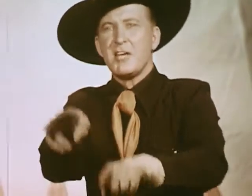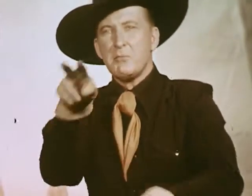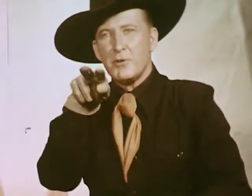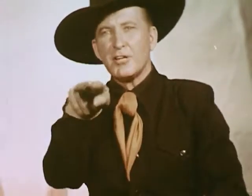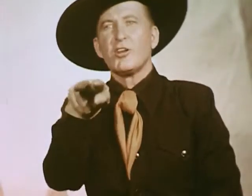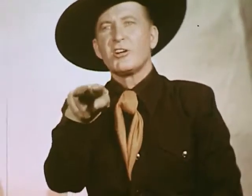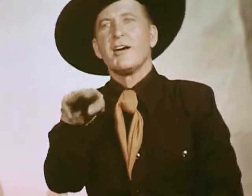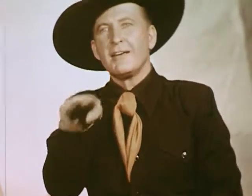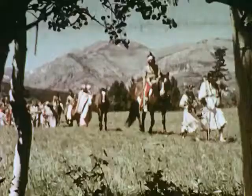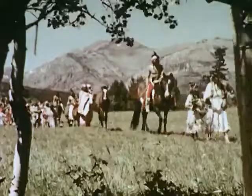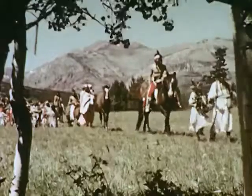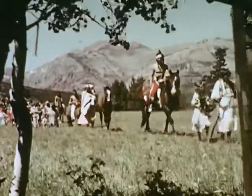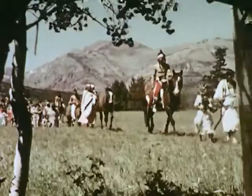same, it looked like.